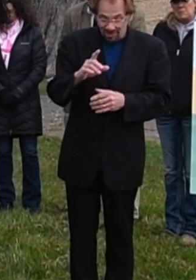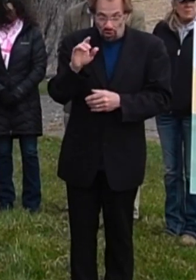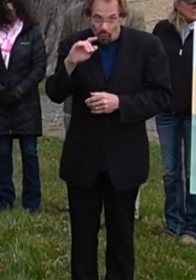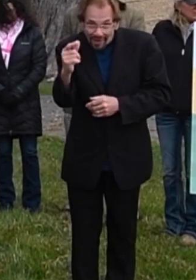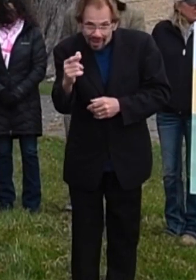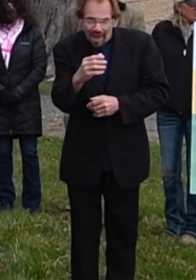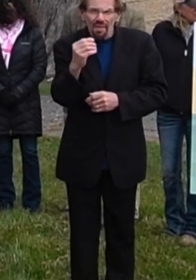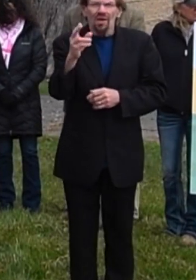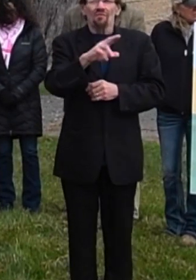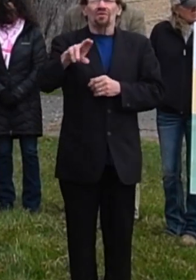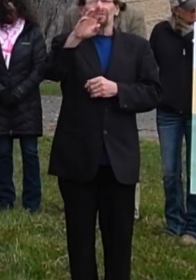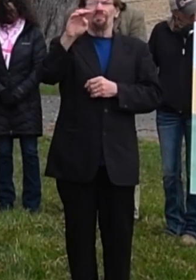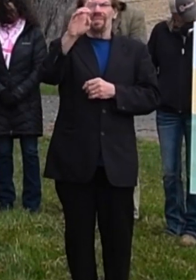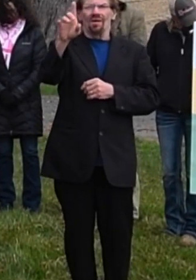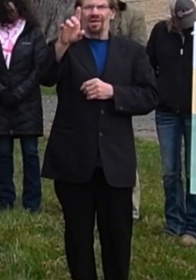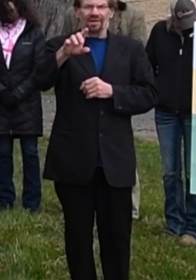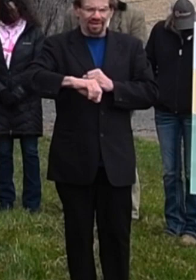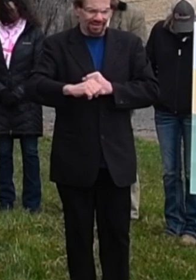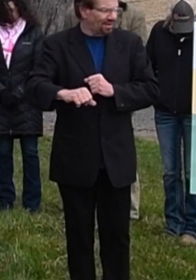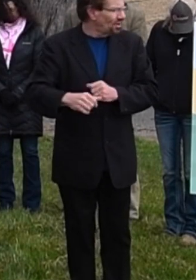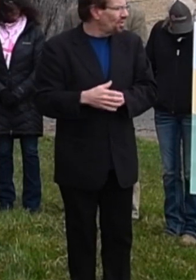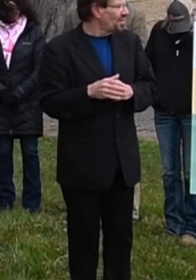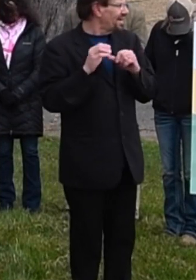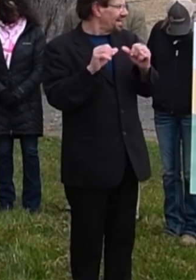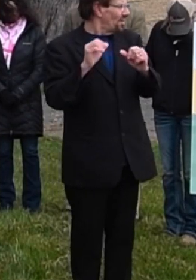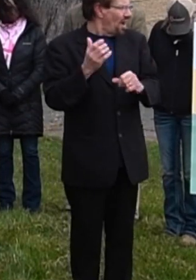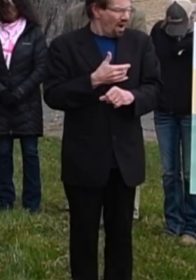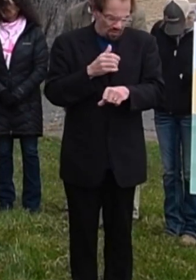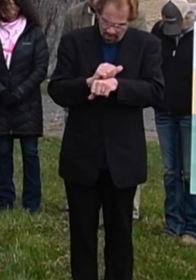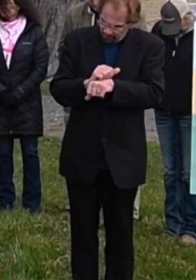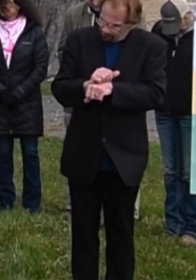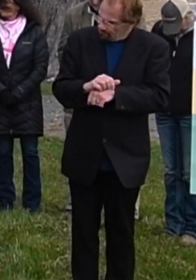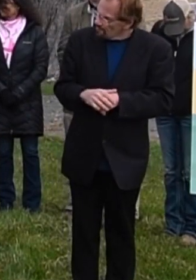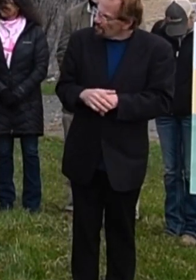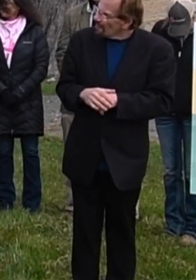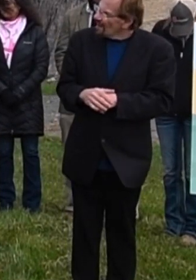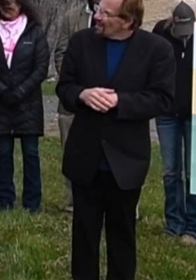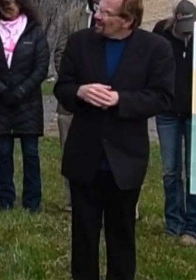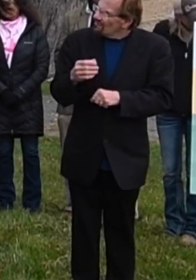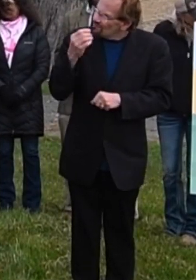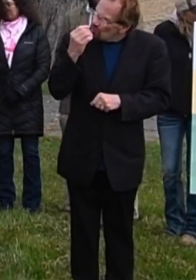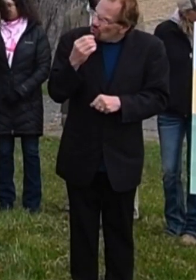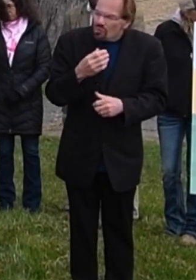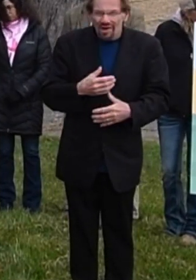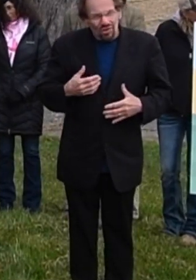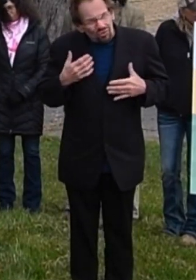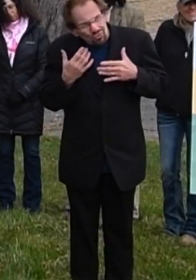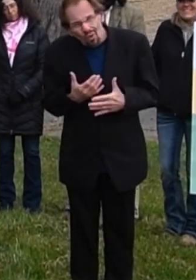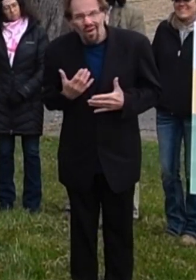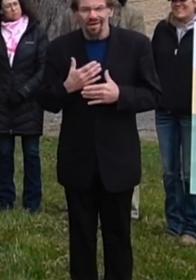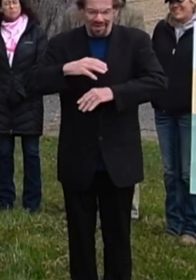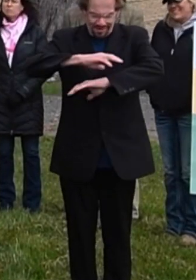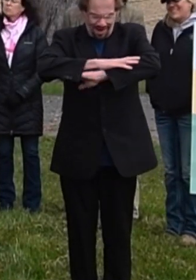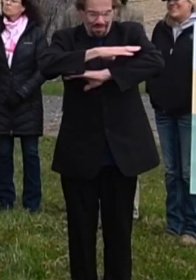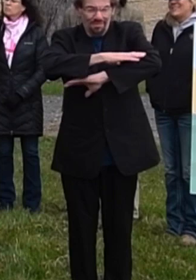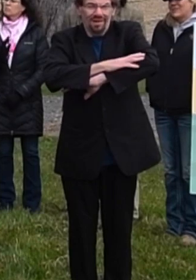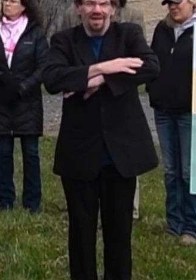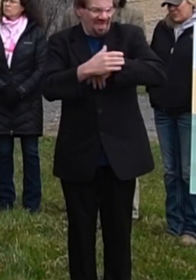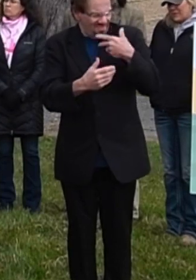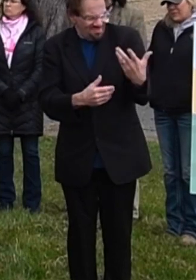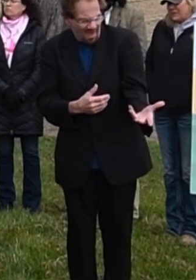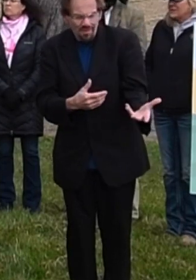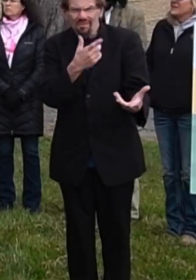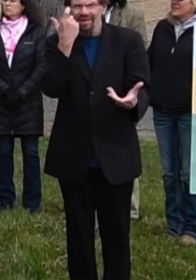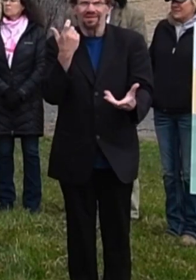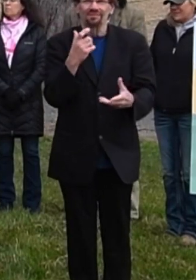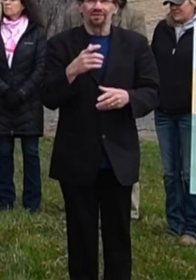Maryland Extension to continue our mission. The food we enjoy at our tables exists because of the dedication of